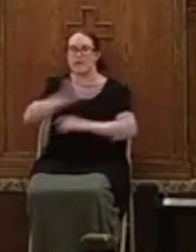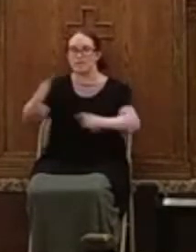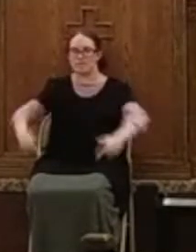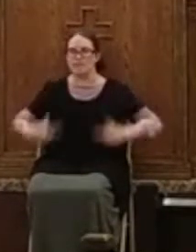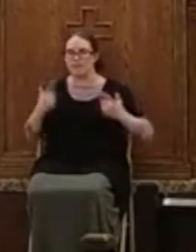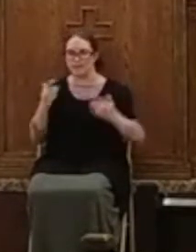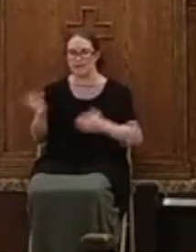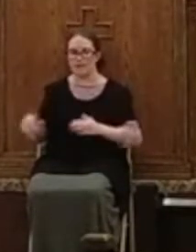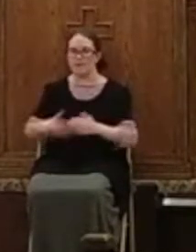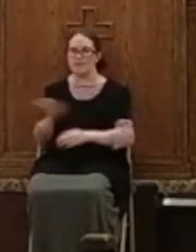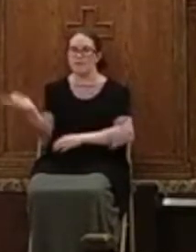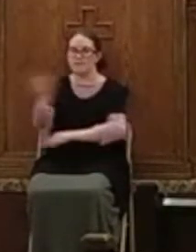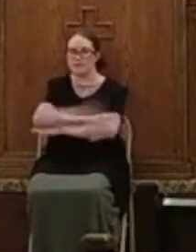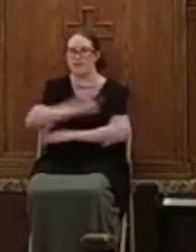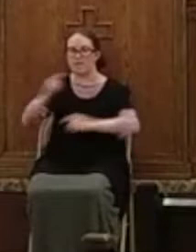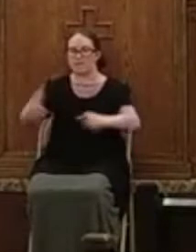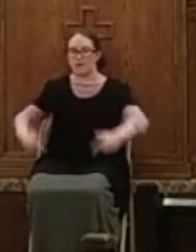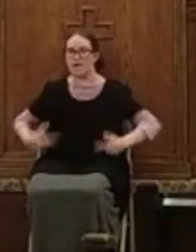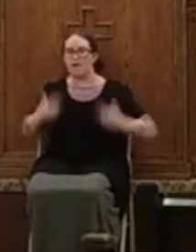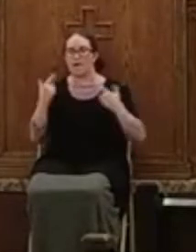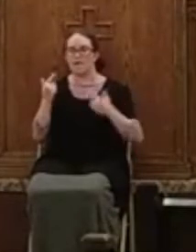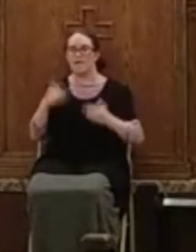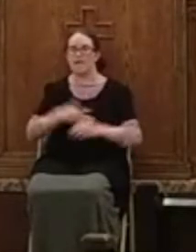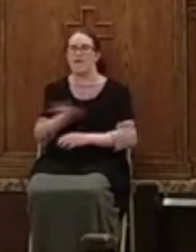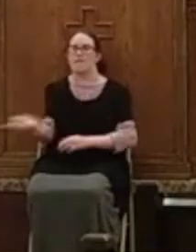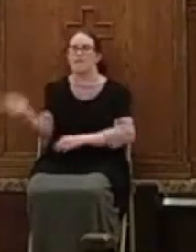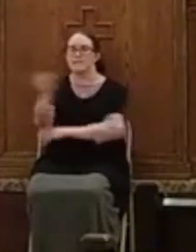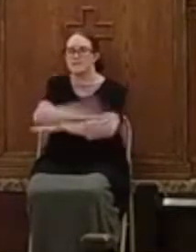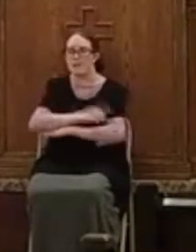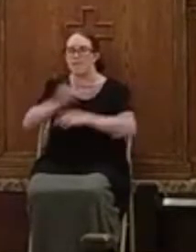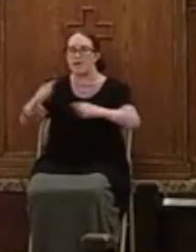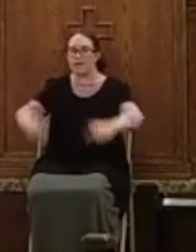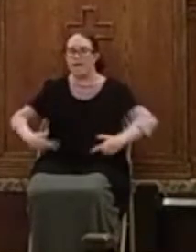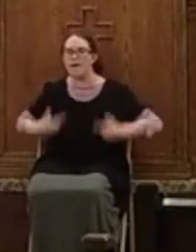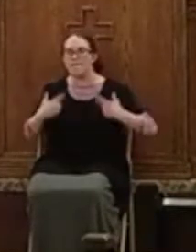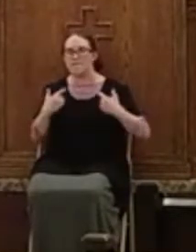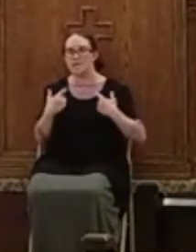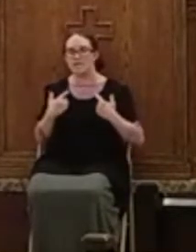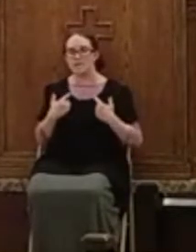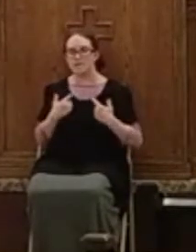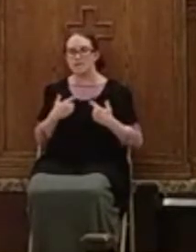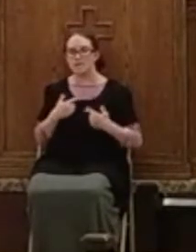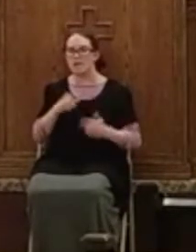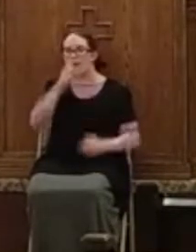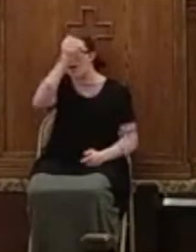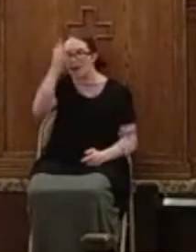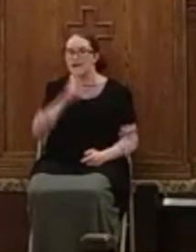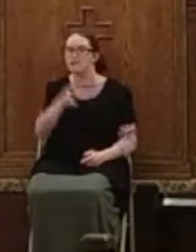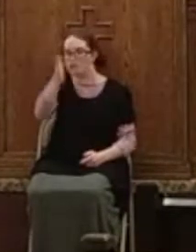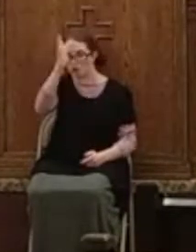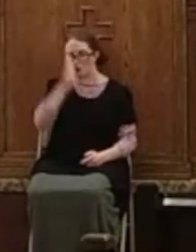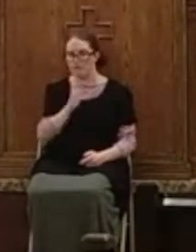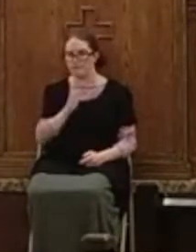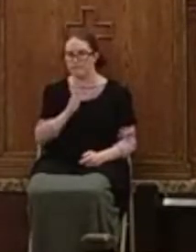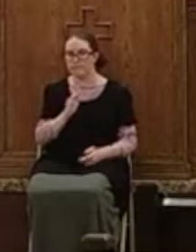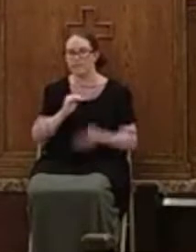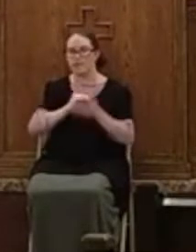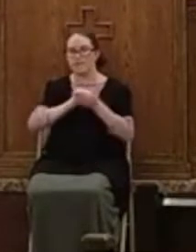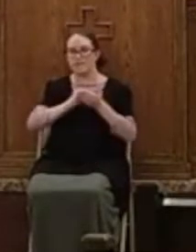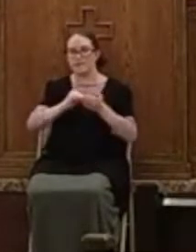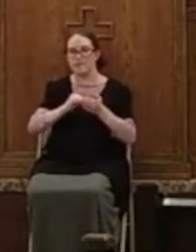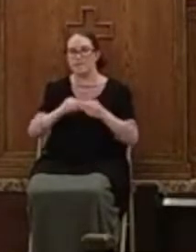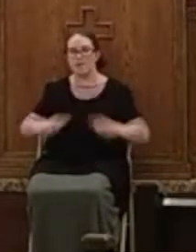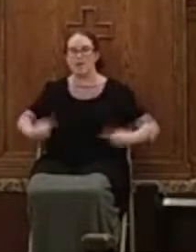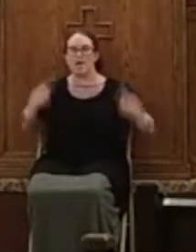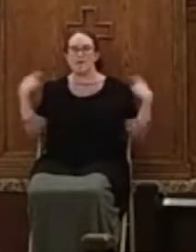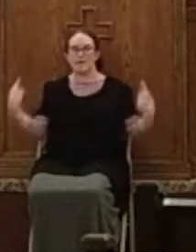Every single day of my life. Every single day of my life, I ask God to forgive me of